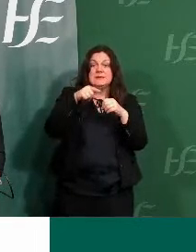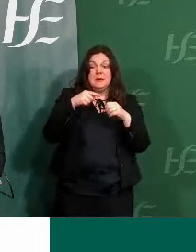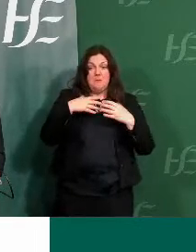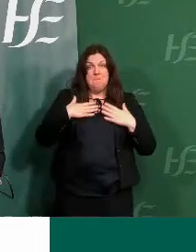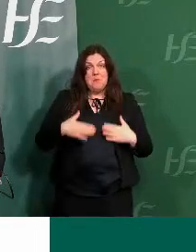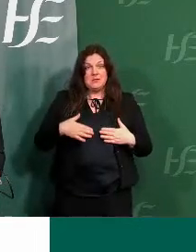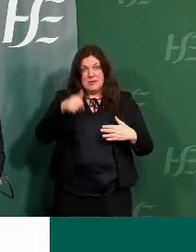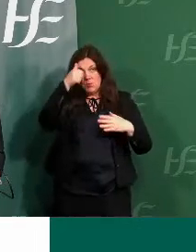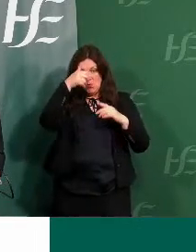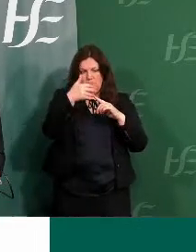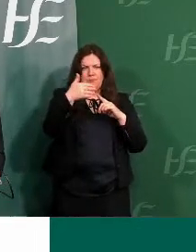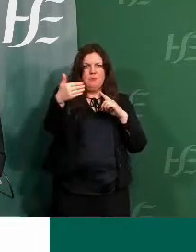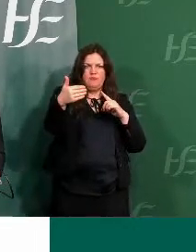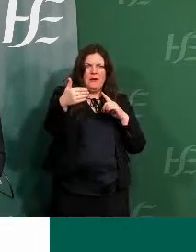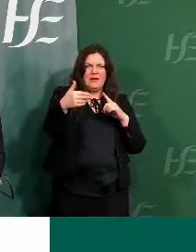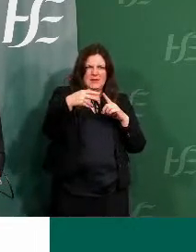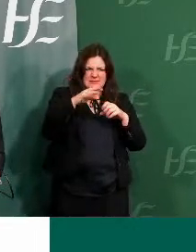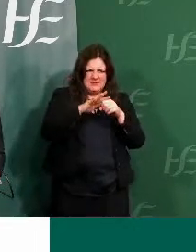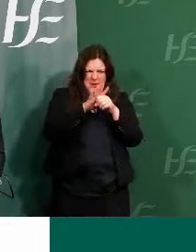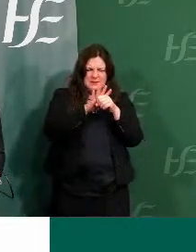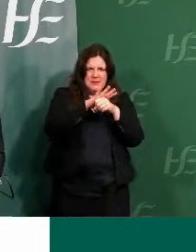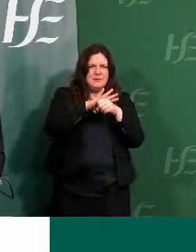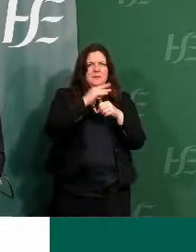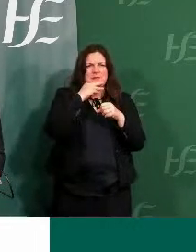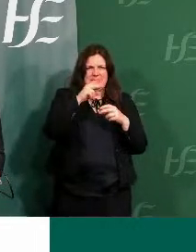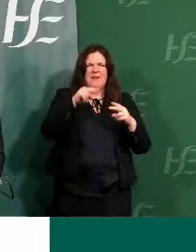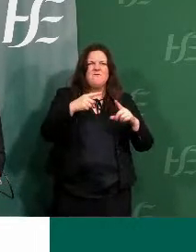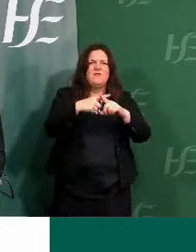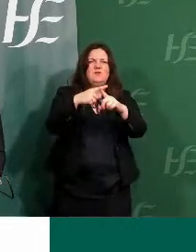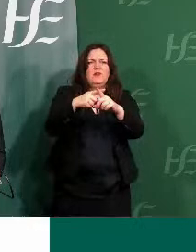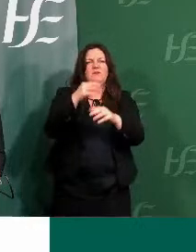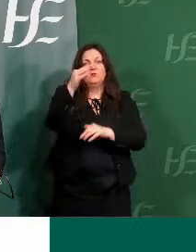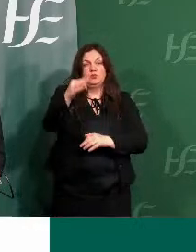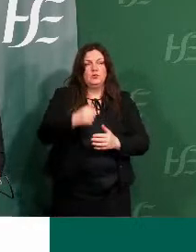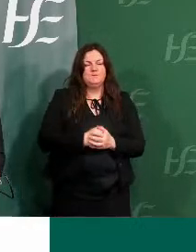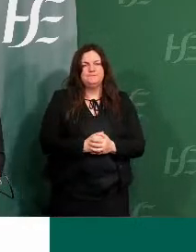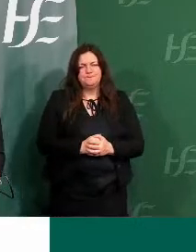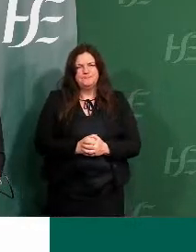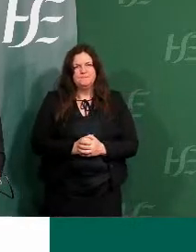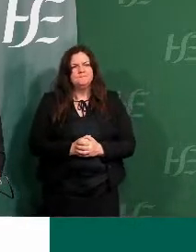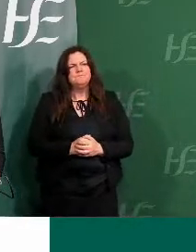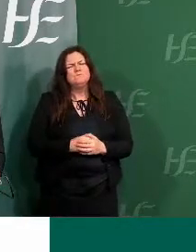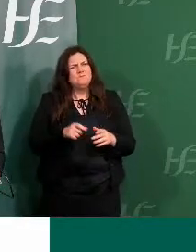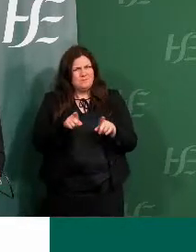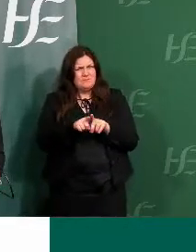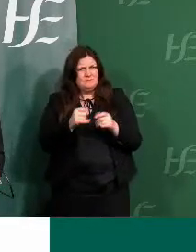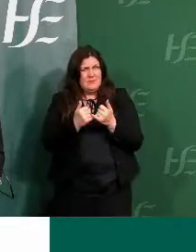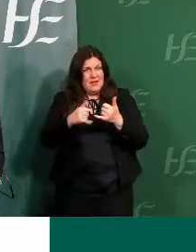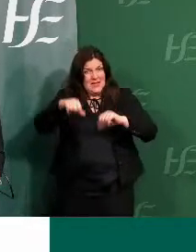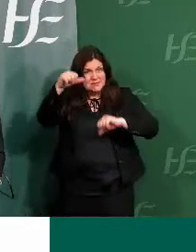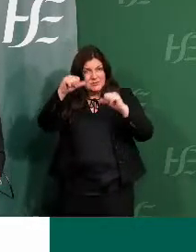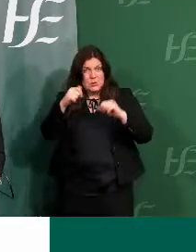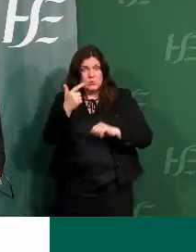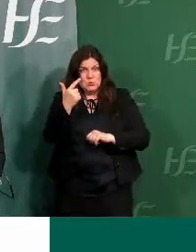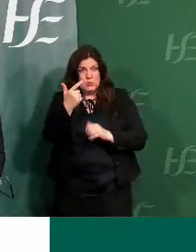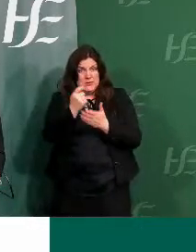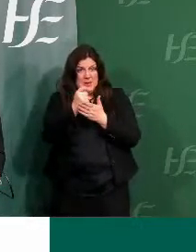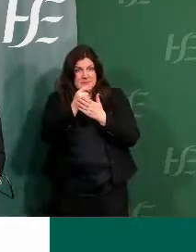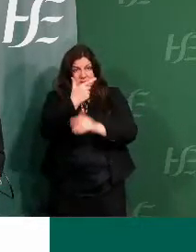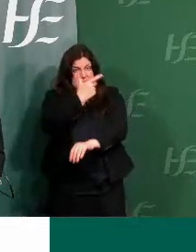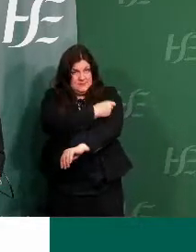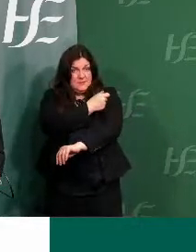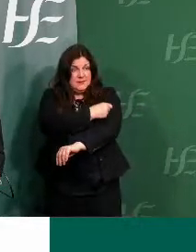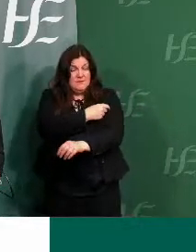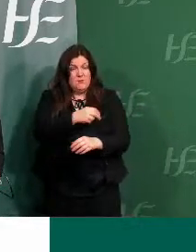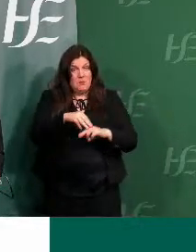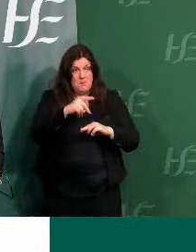real infection, your body's ready to fight that infection in the future. So similar to the adults, it's a 2-dose vaccine for most people,